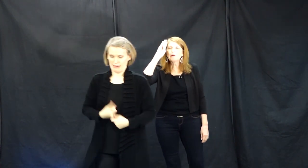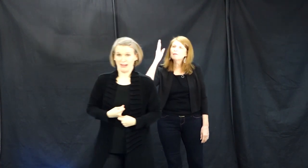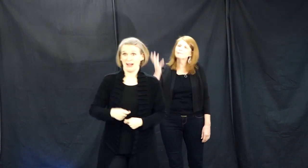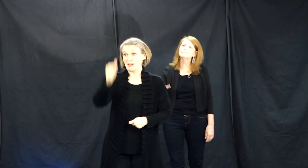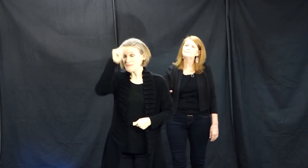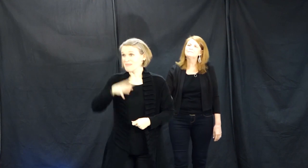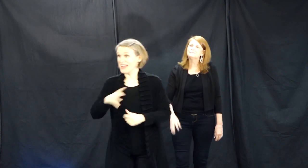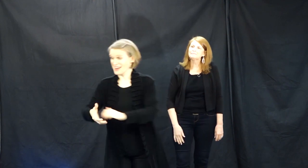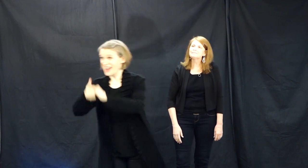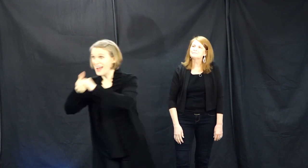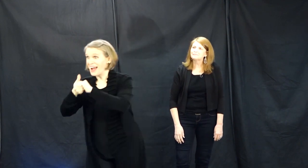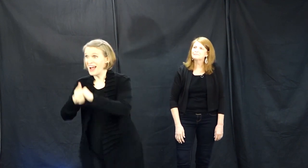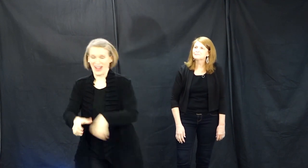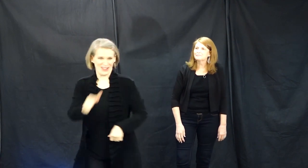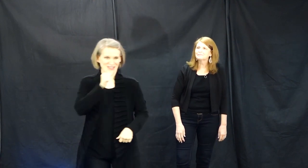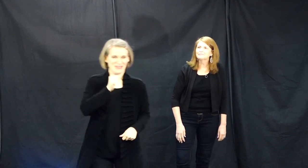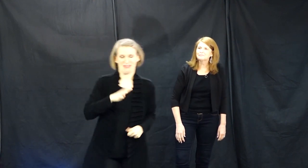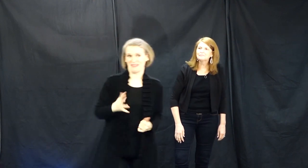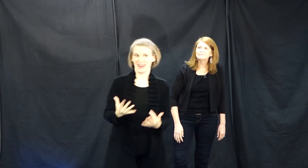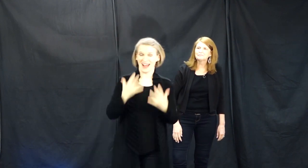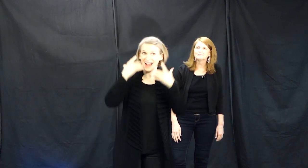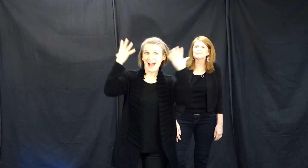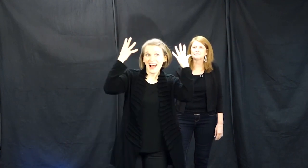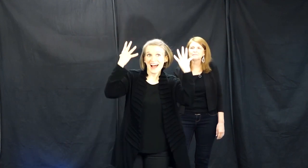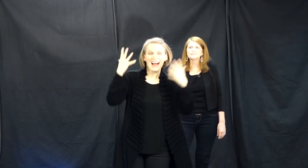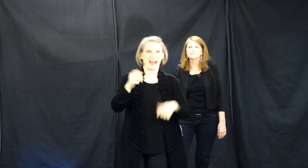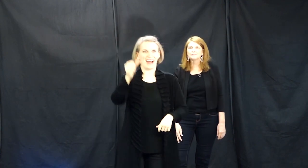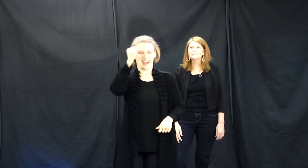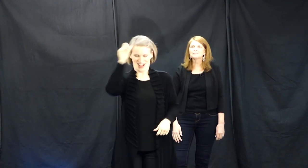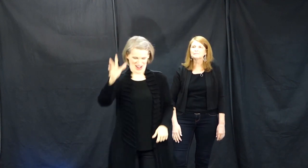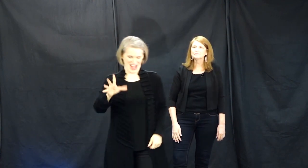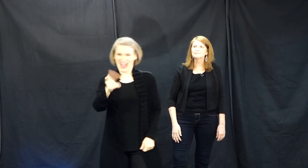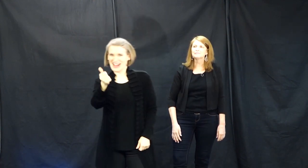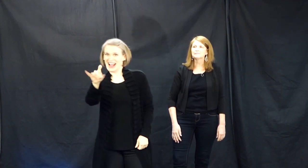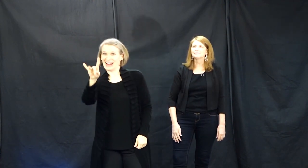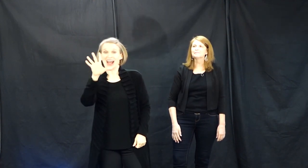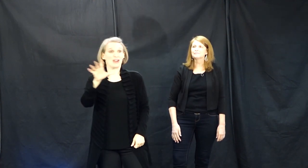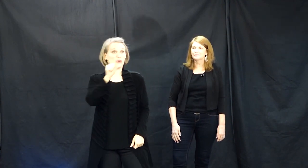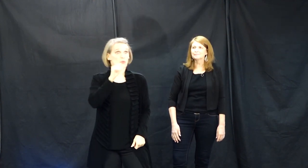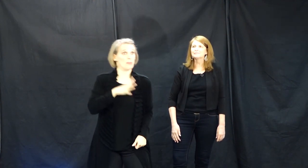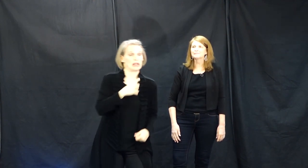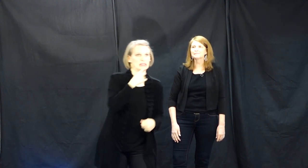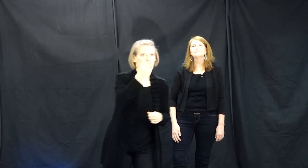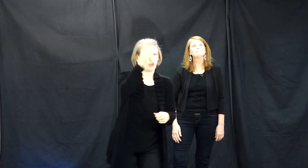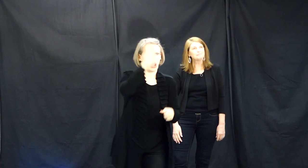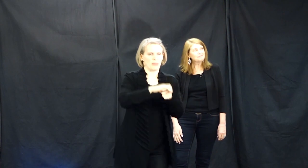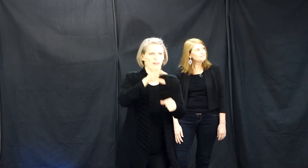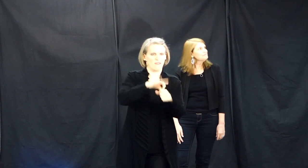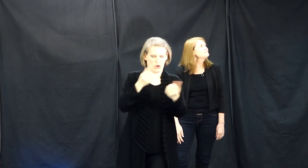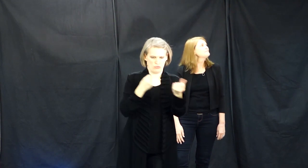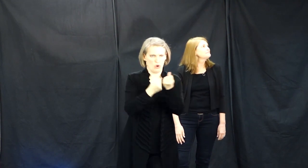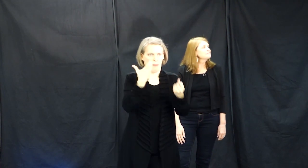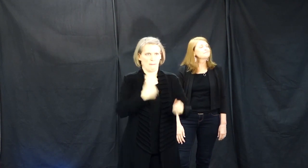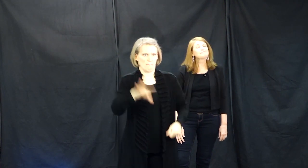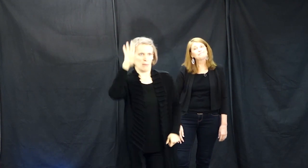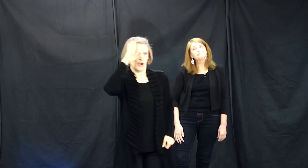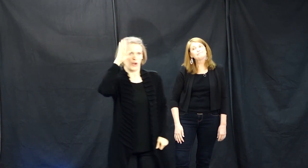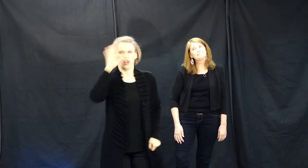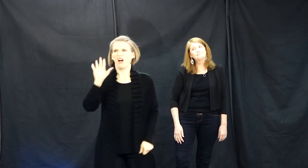him, charm her. It's 1800, ladies, tell your husbands, vote for her. I don't like Adams. Well, he's